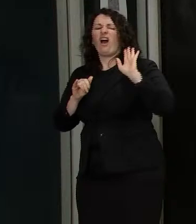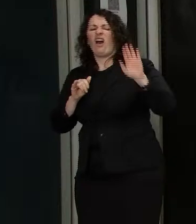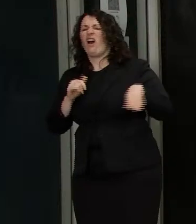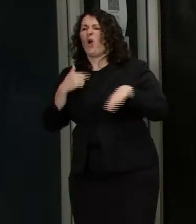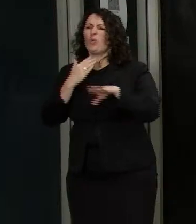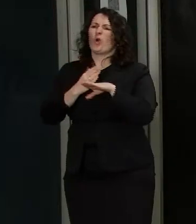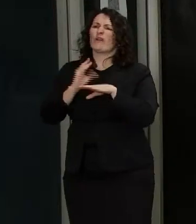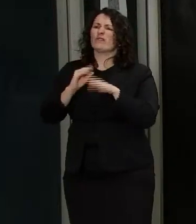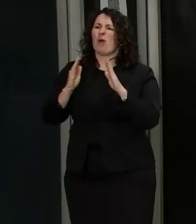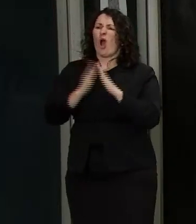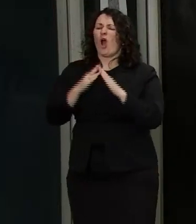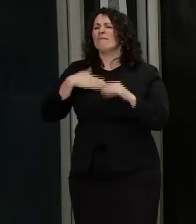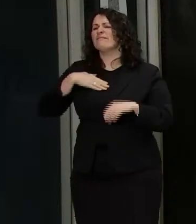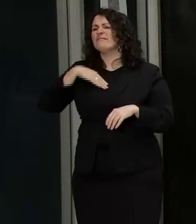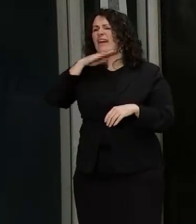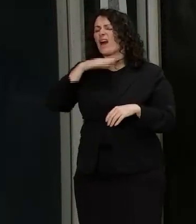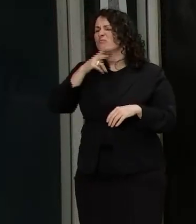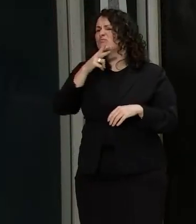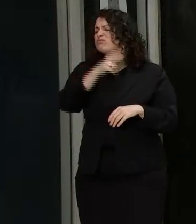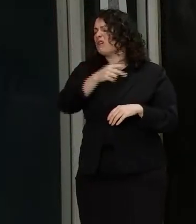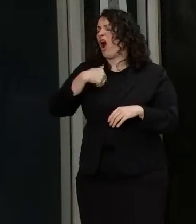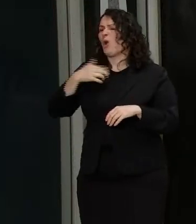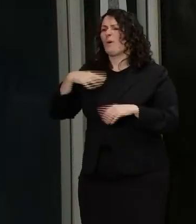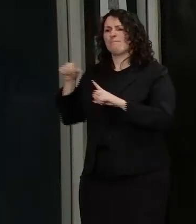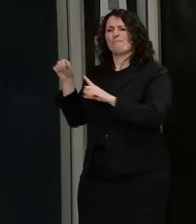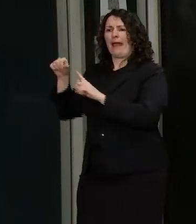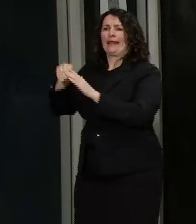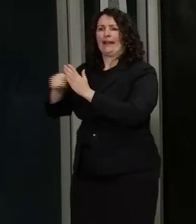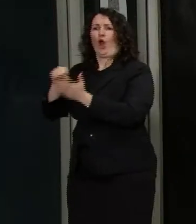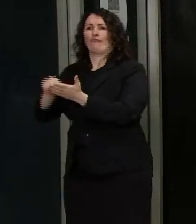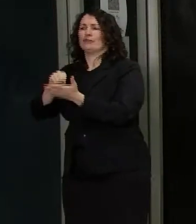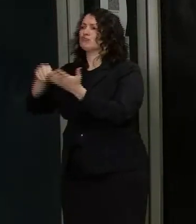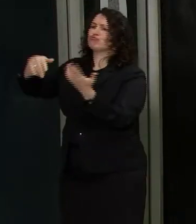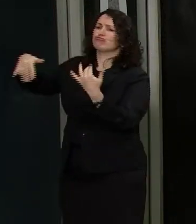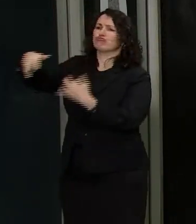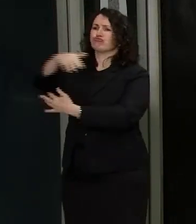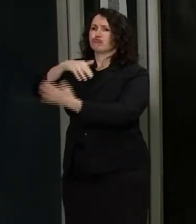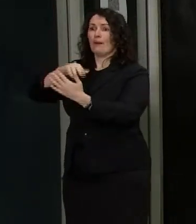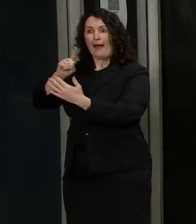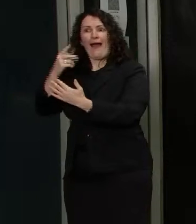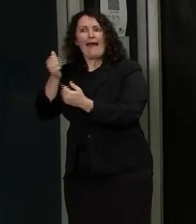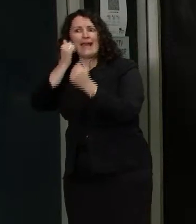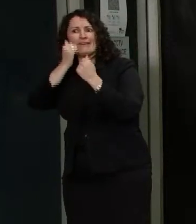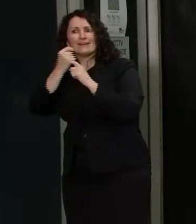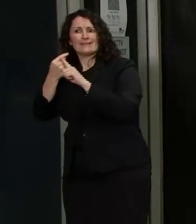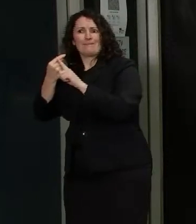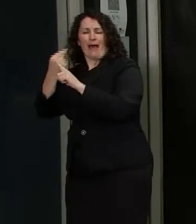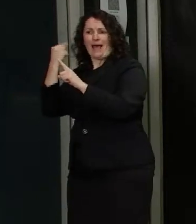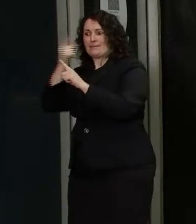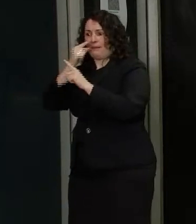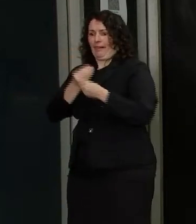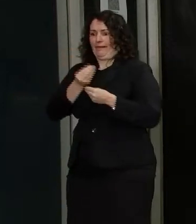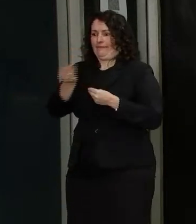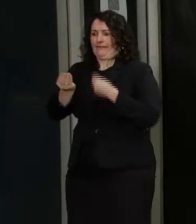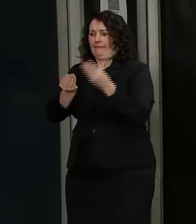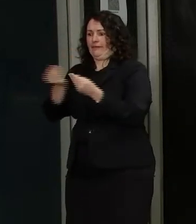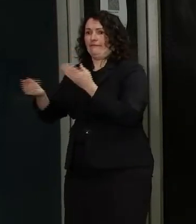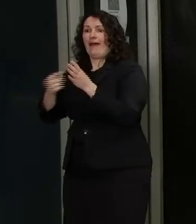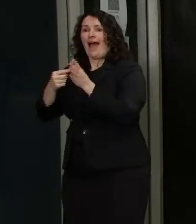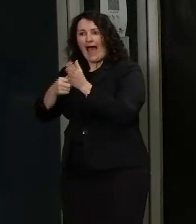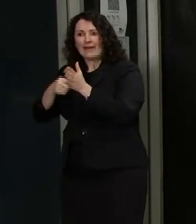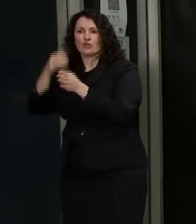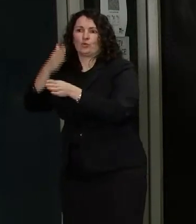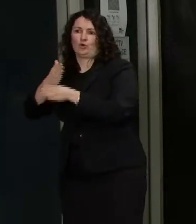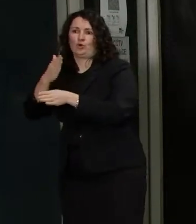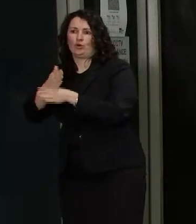reasons why we have these settings in place. We want to get out of it as quickly as possible. We don't want to get into this situation